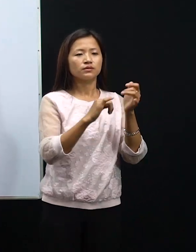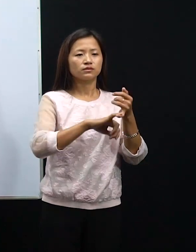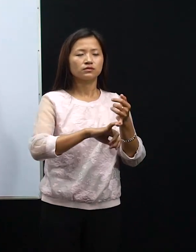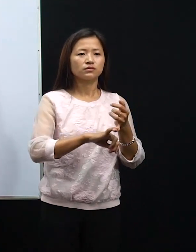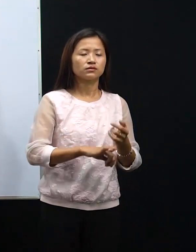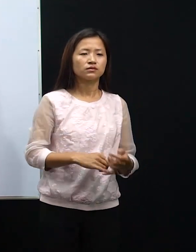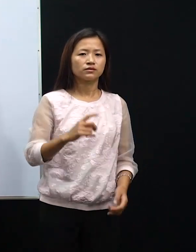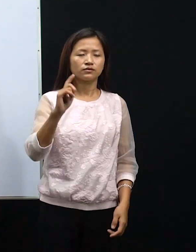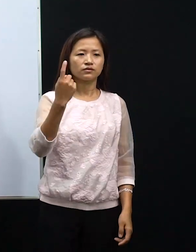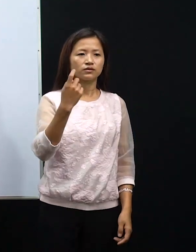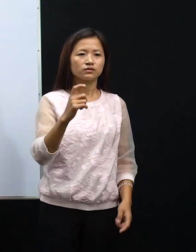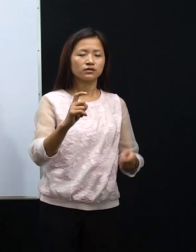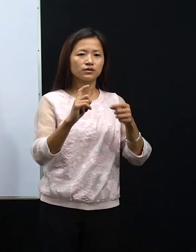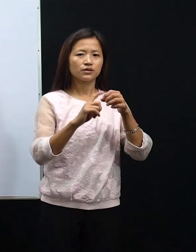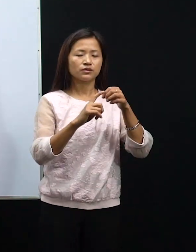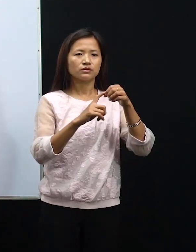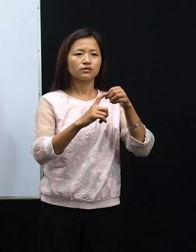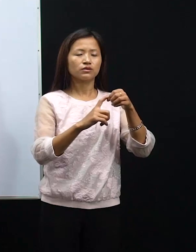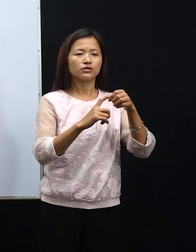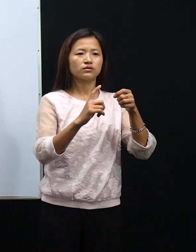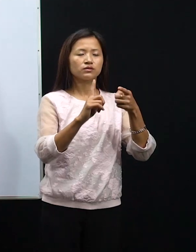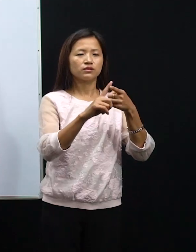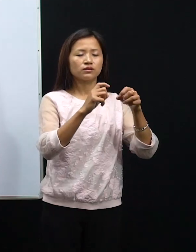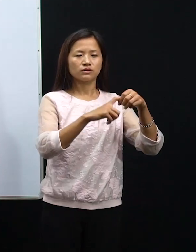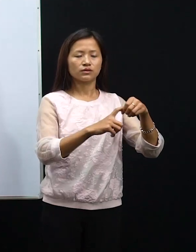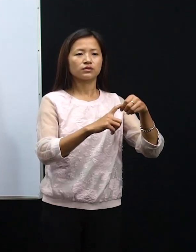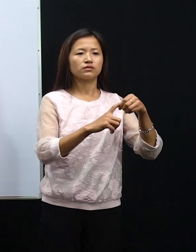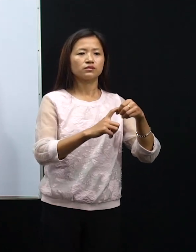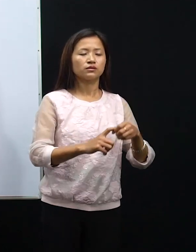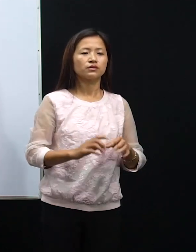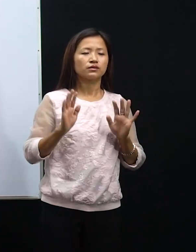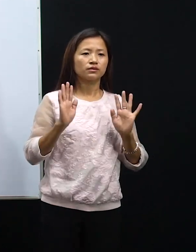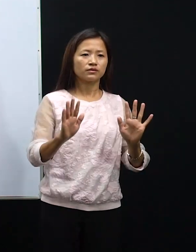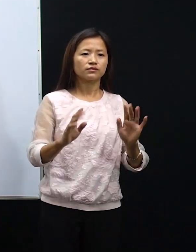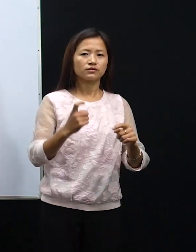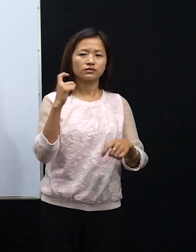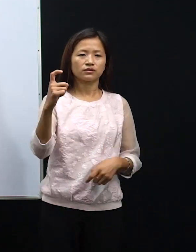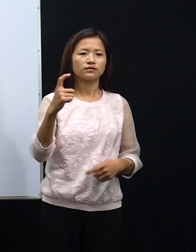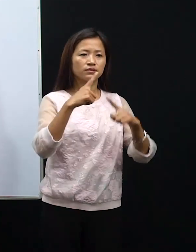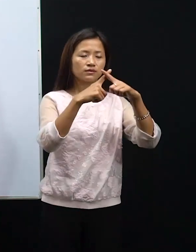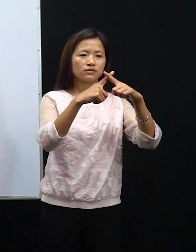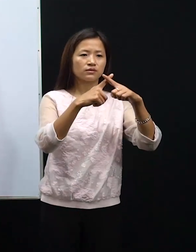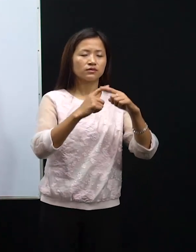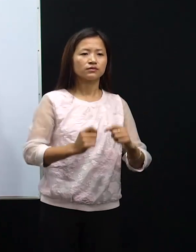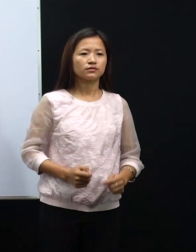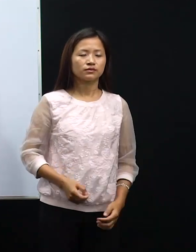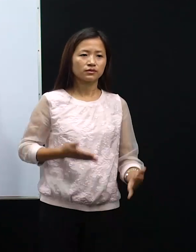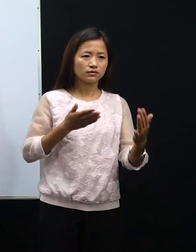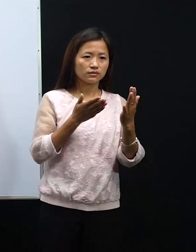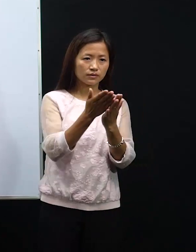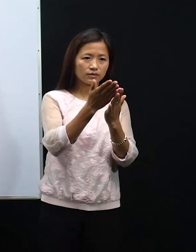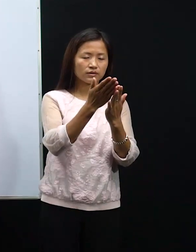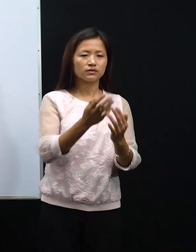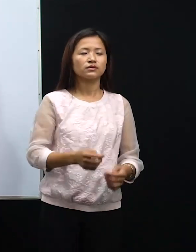first equation we have only 2x. In the second part we have only 7x. So we can directly check.